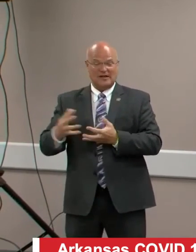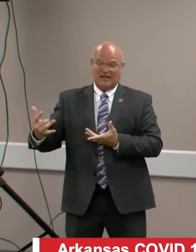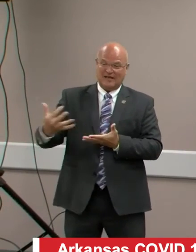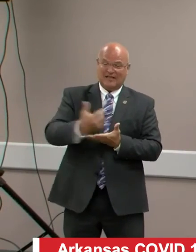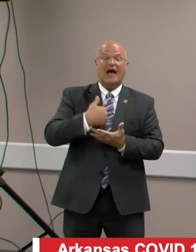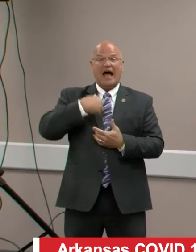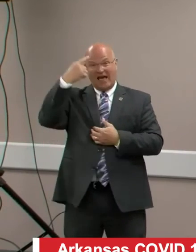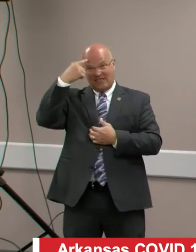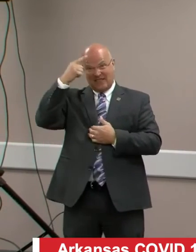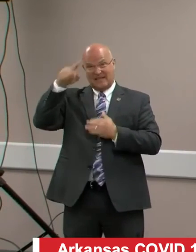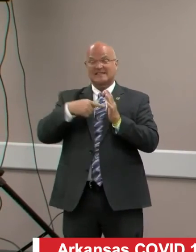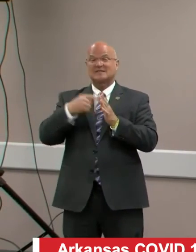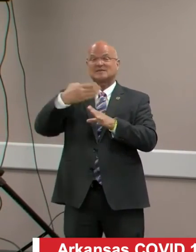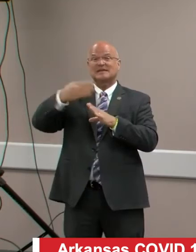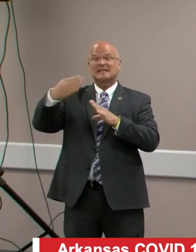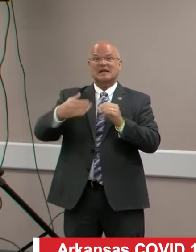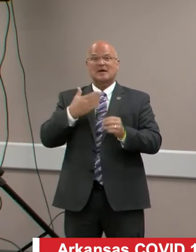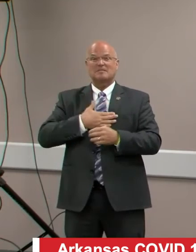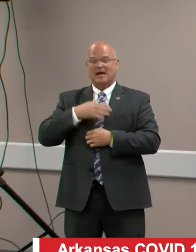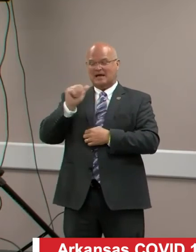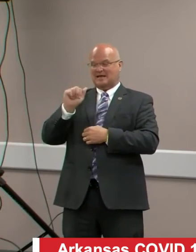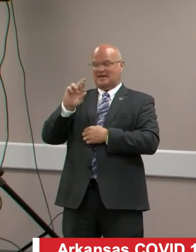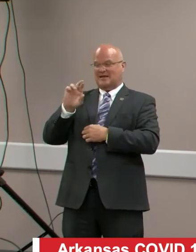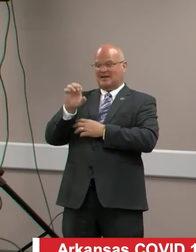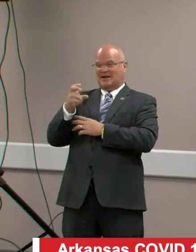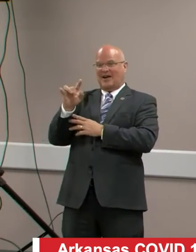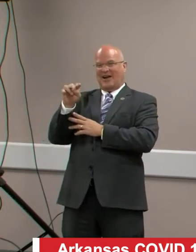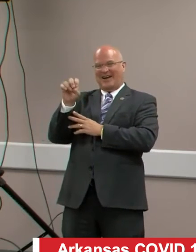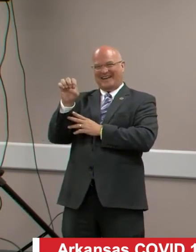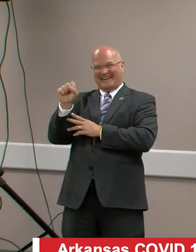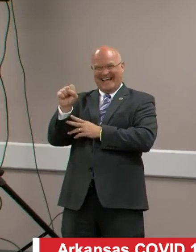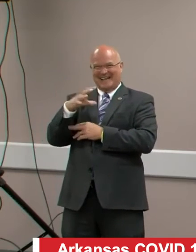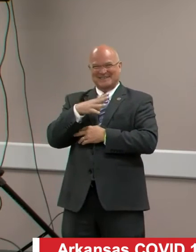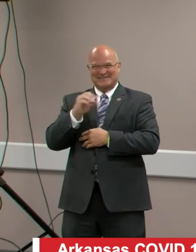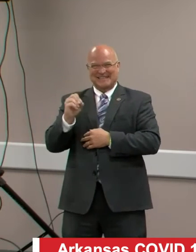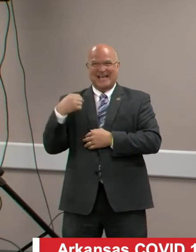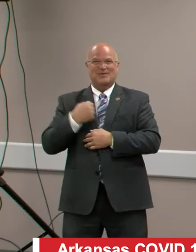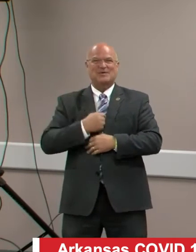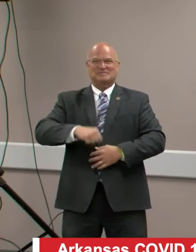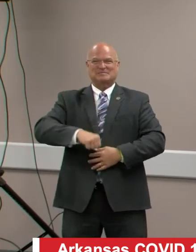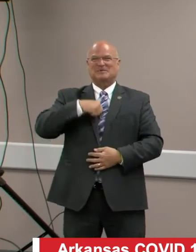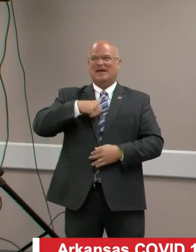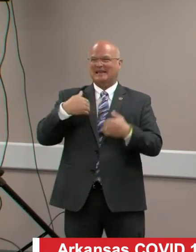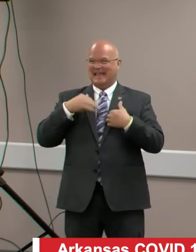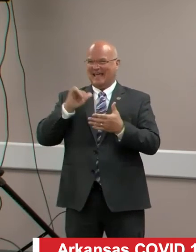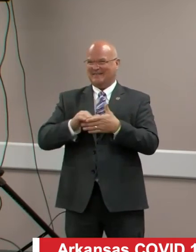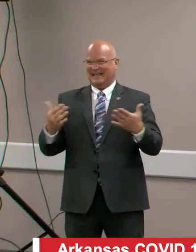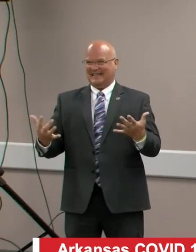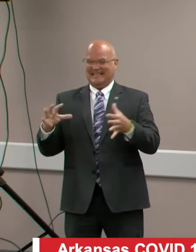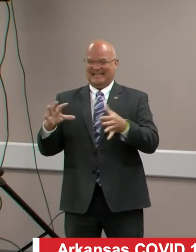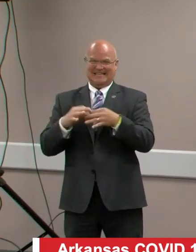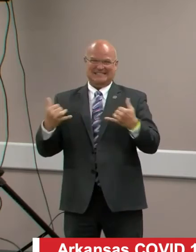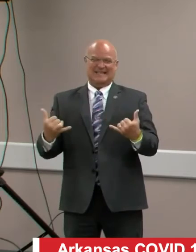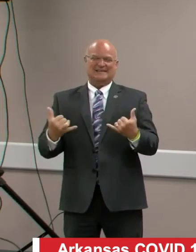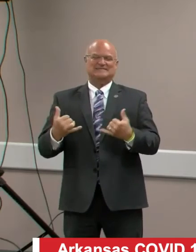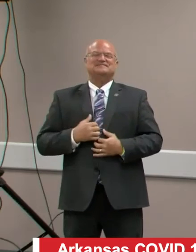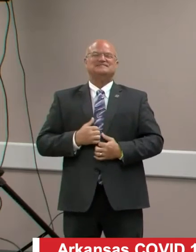got a feeling all of these will wind up in my archives. And we're very proud to have that